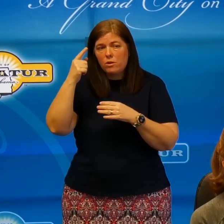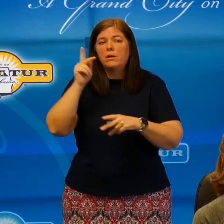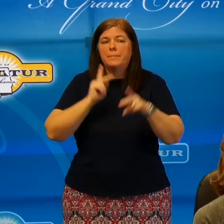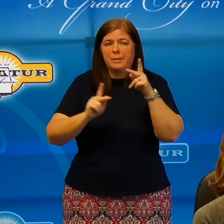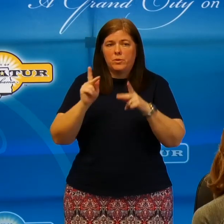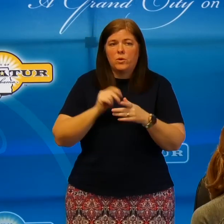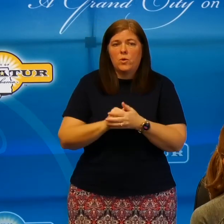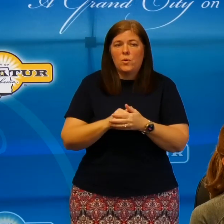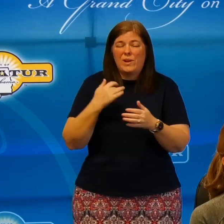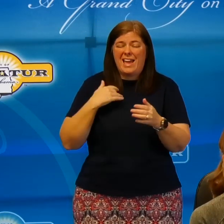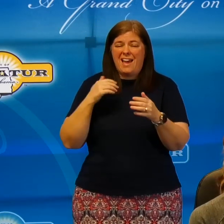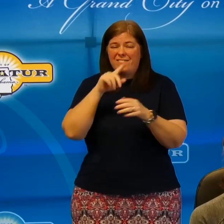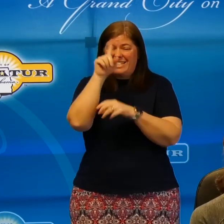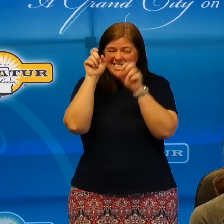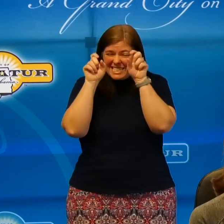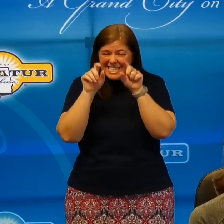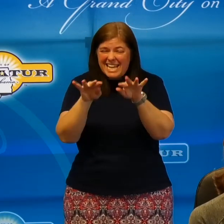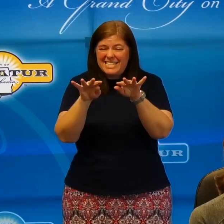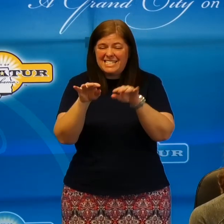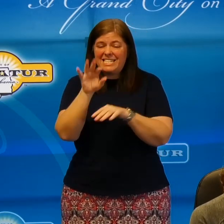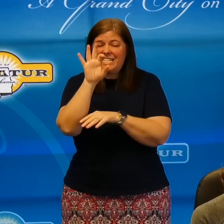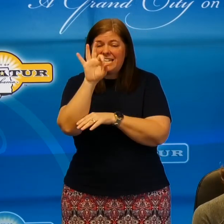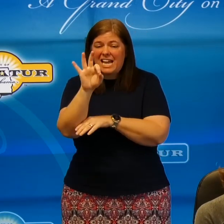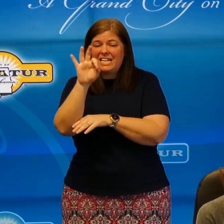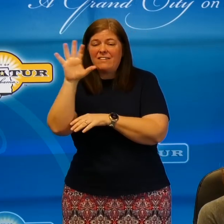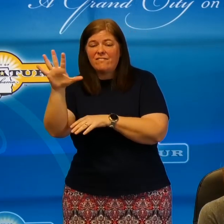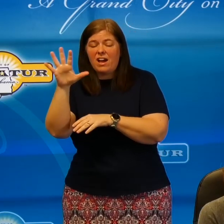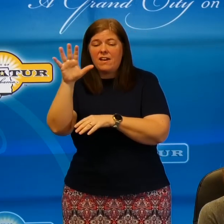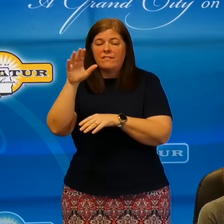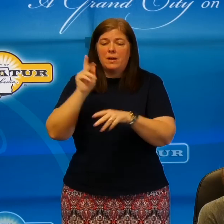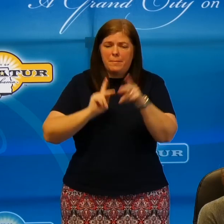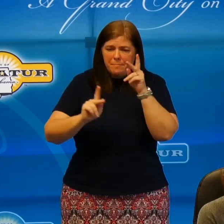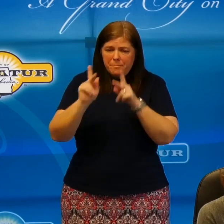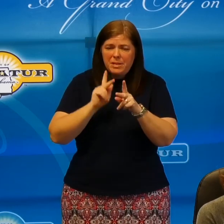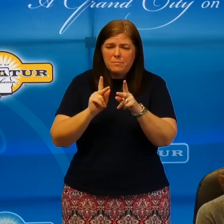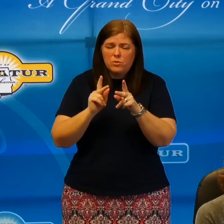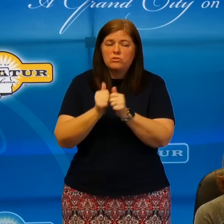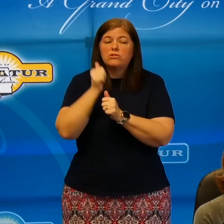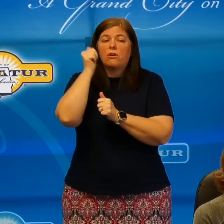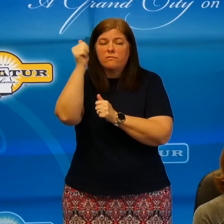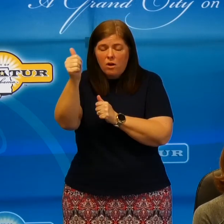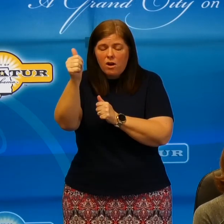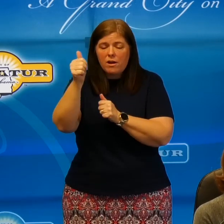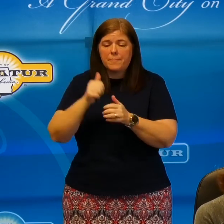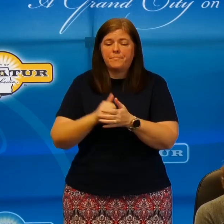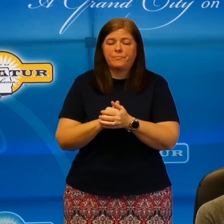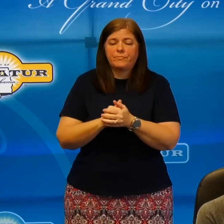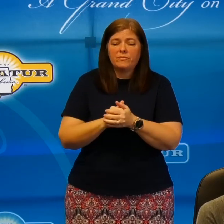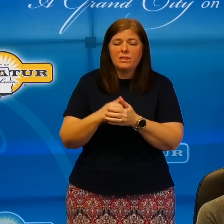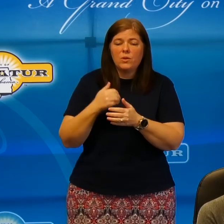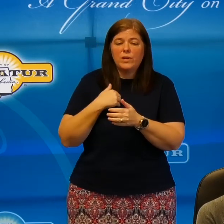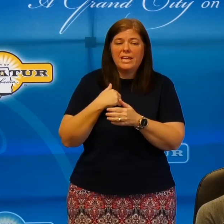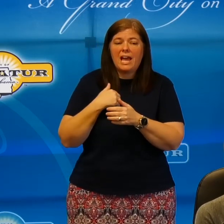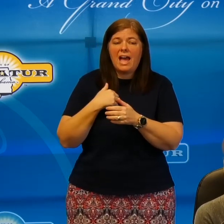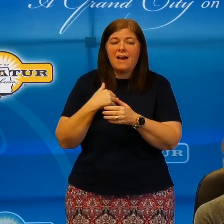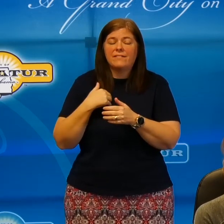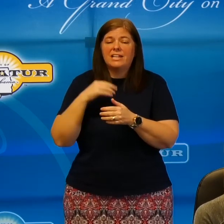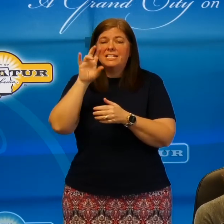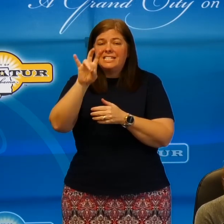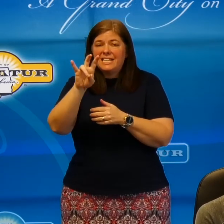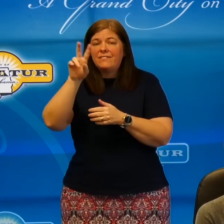have tested 95 patients so far since this began, and we have back 72